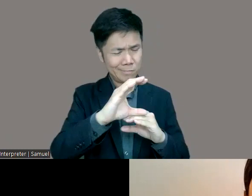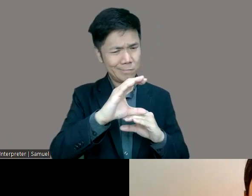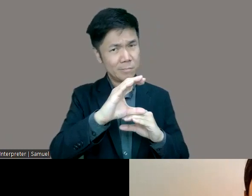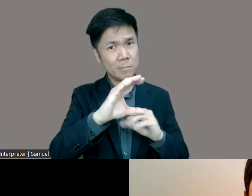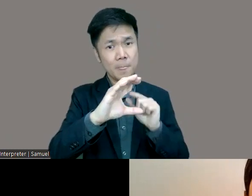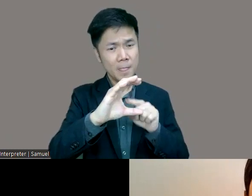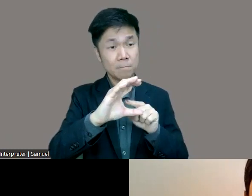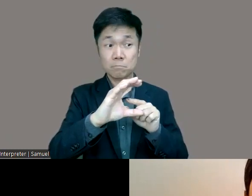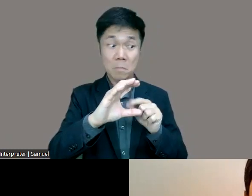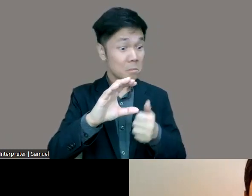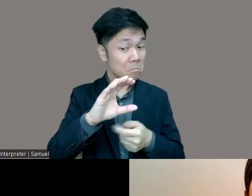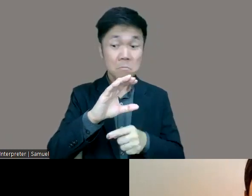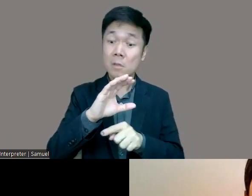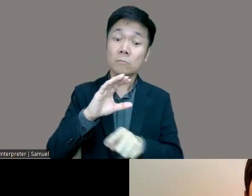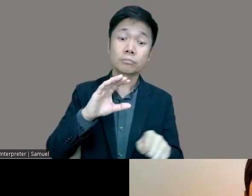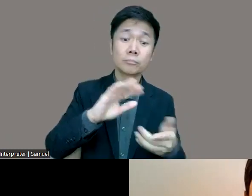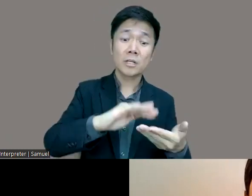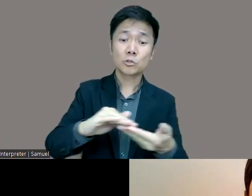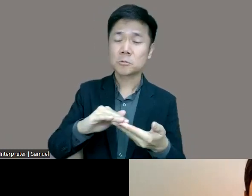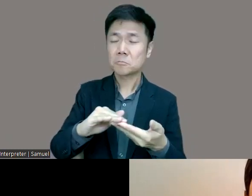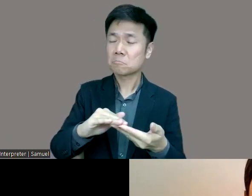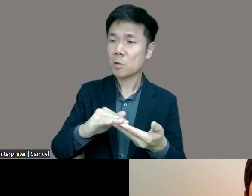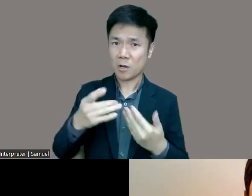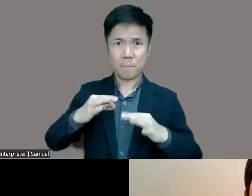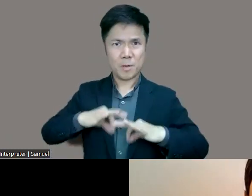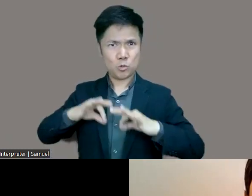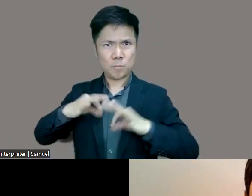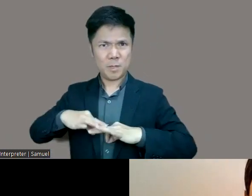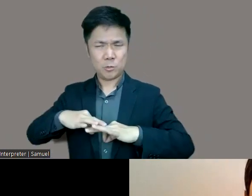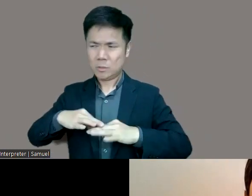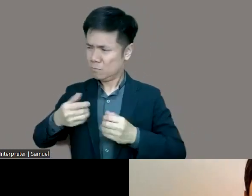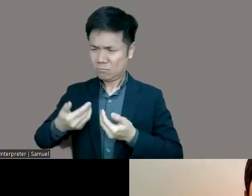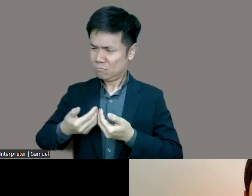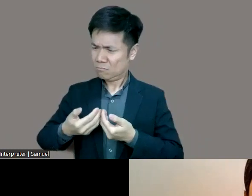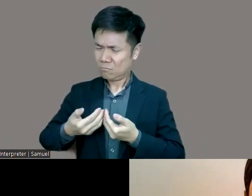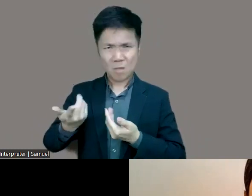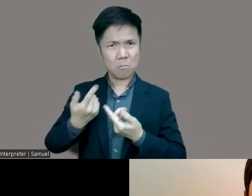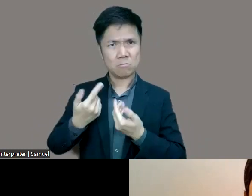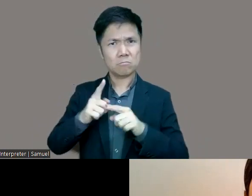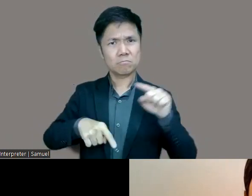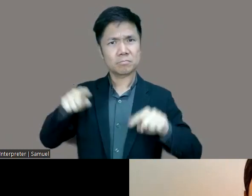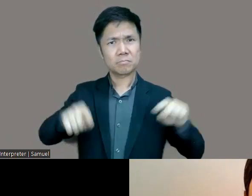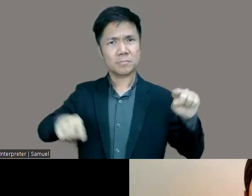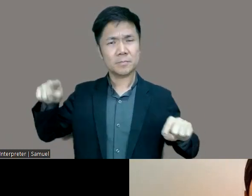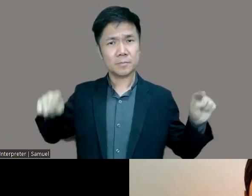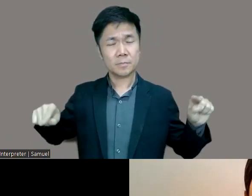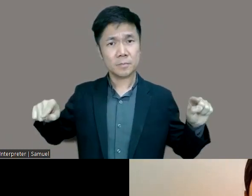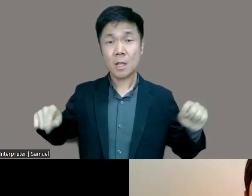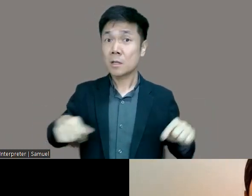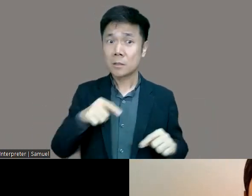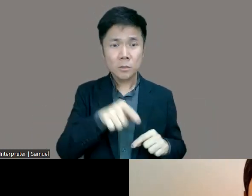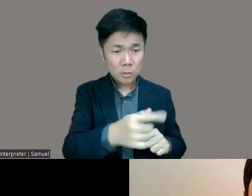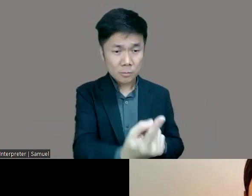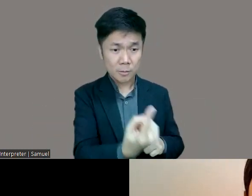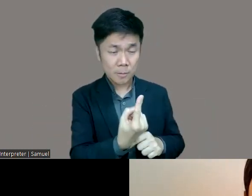by another agency in the same government as a formal employment, and therefore not accepted